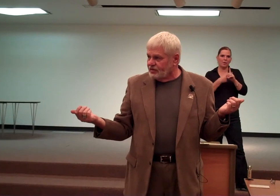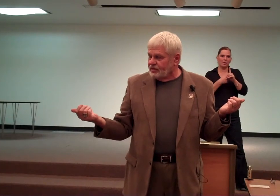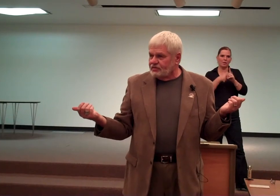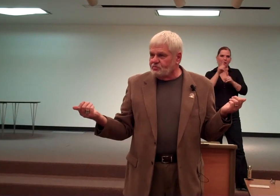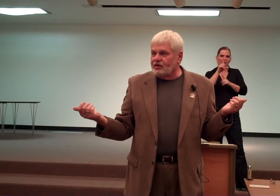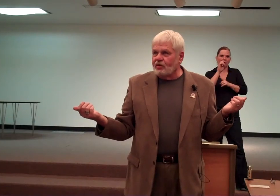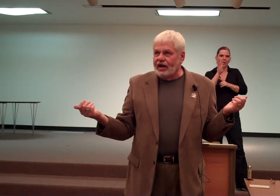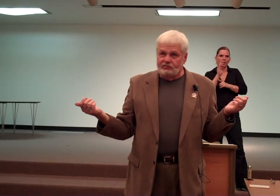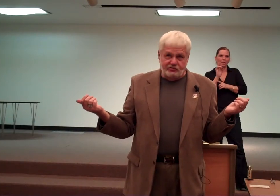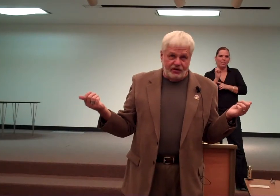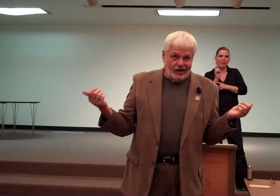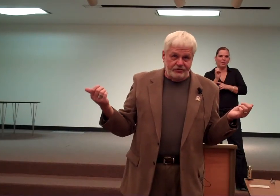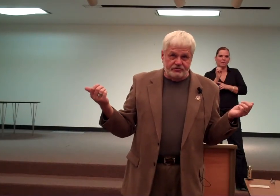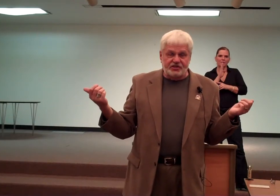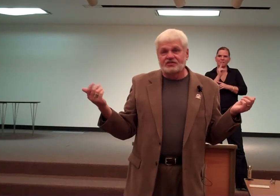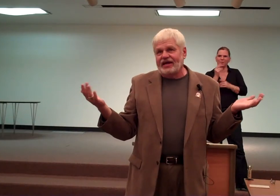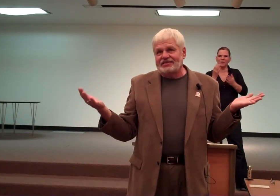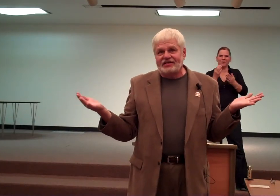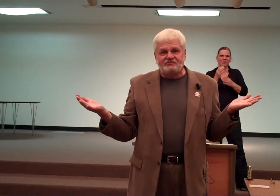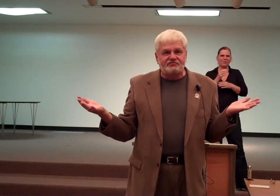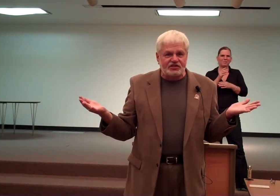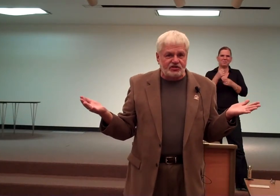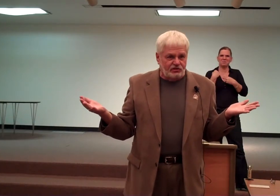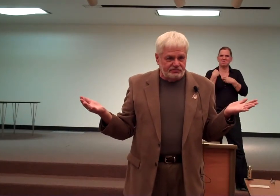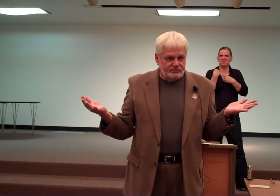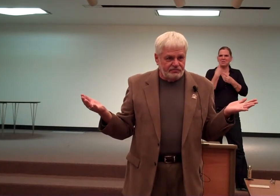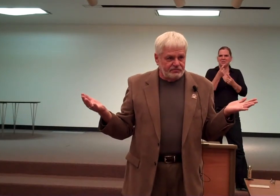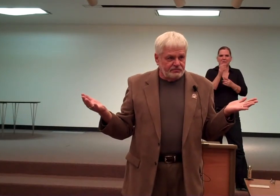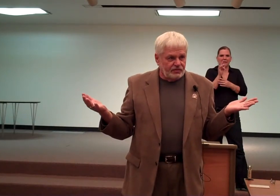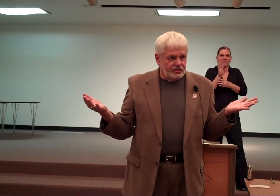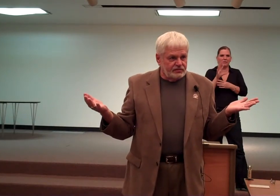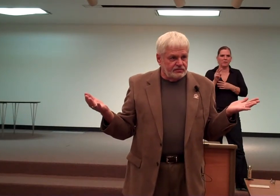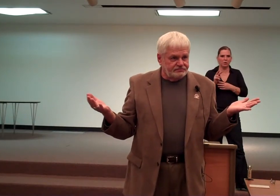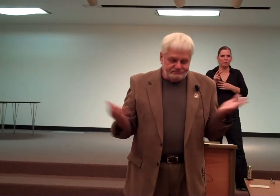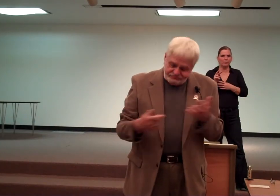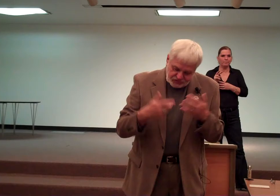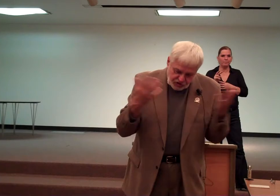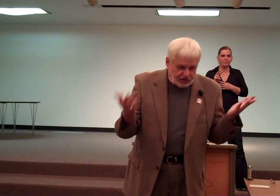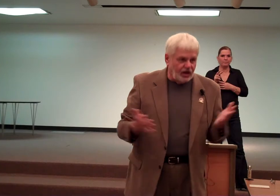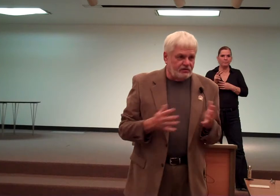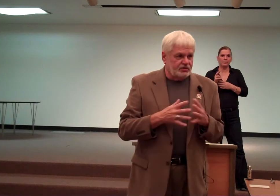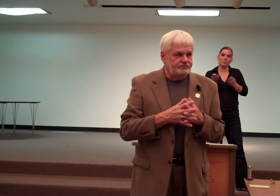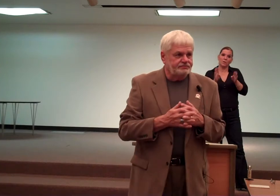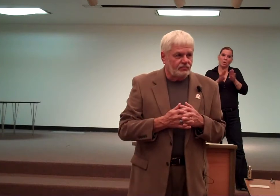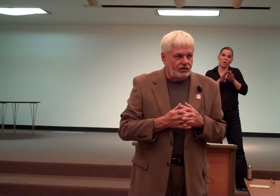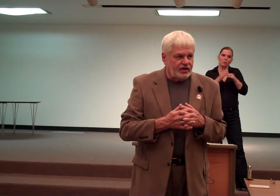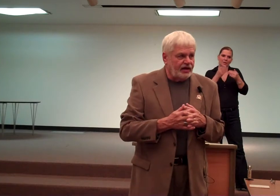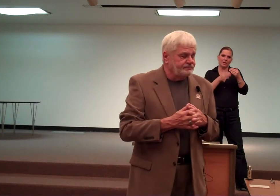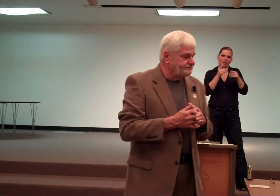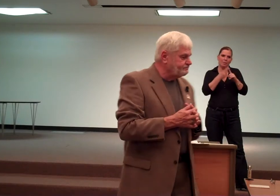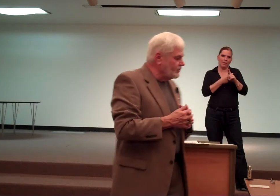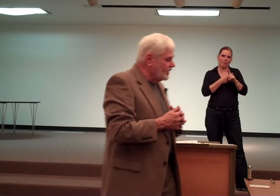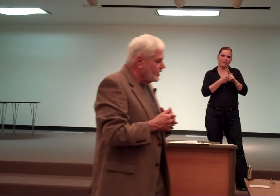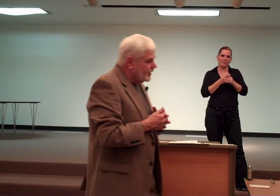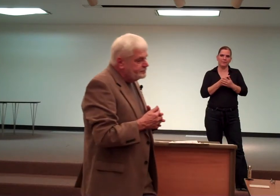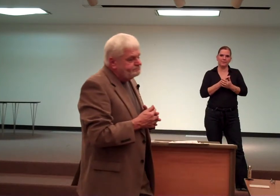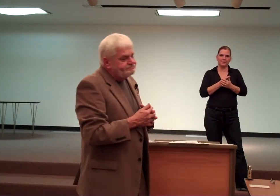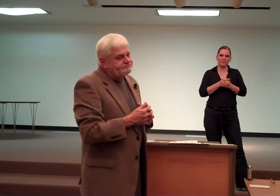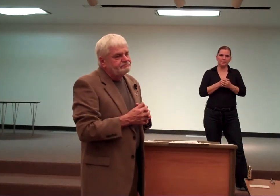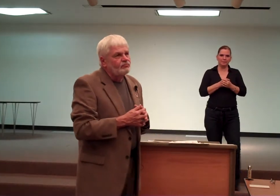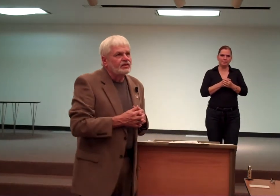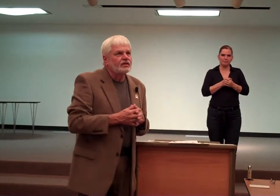LaBelle. It's been around for since 1852. It's going to close, okay?